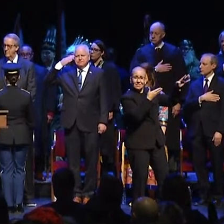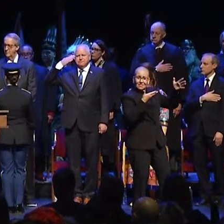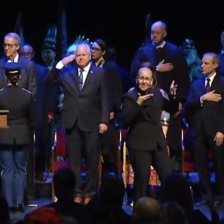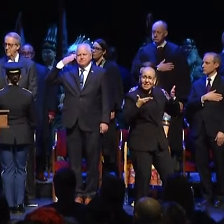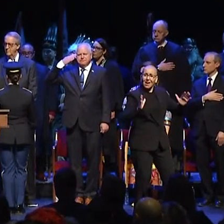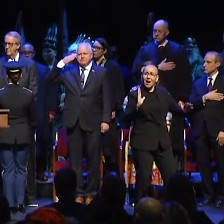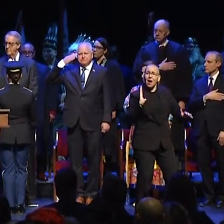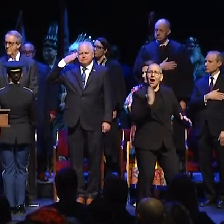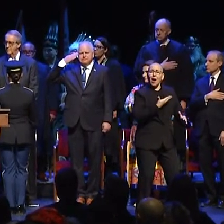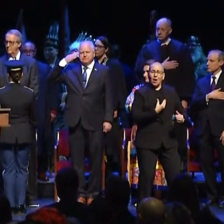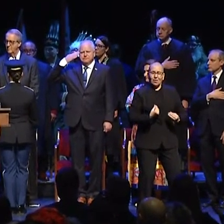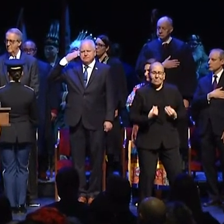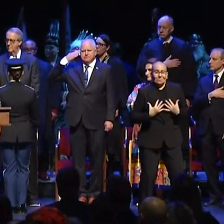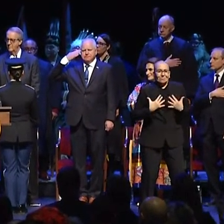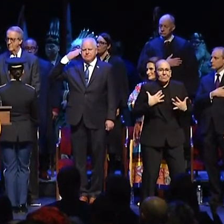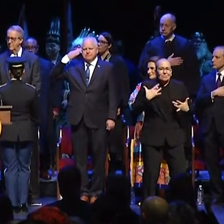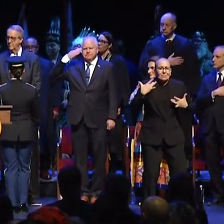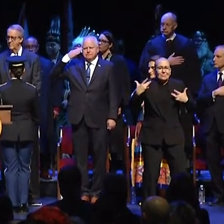rejoicing